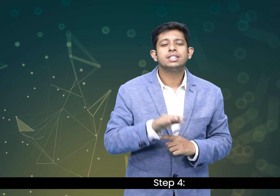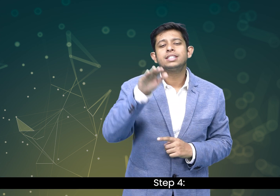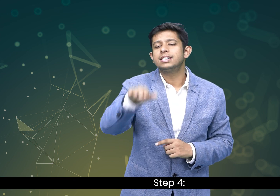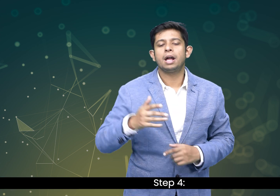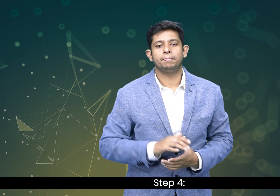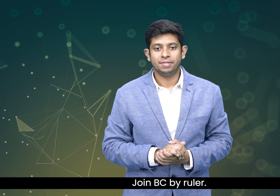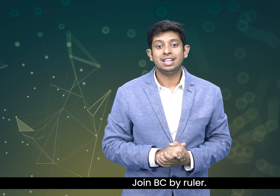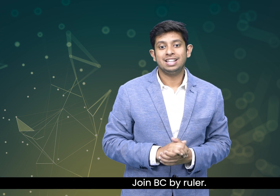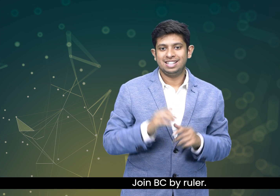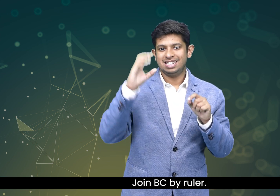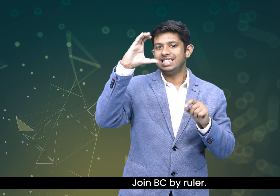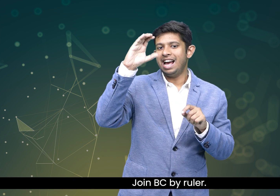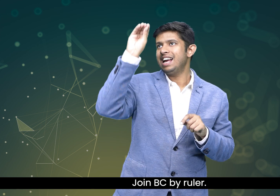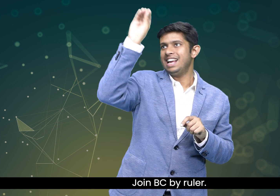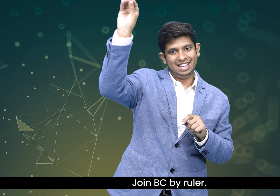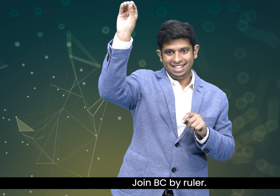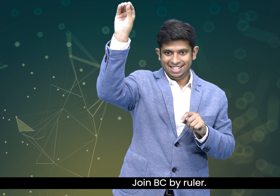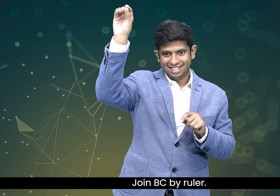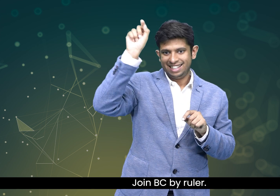Step 4. Join BC by ruler.